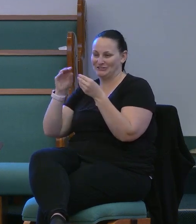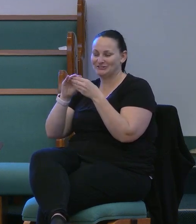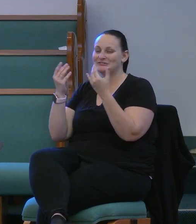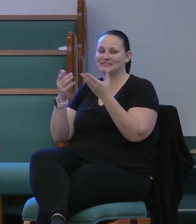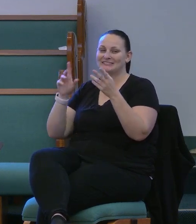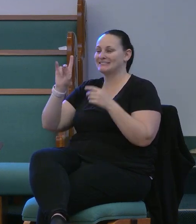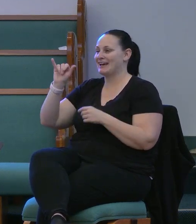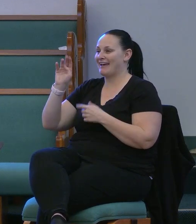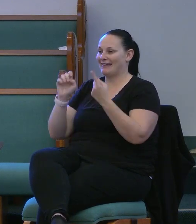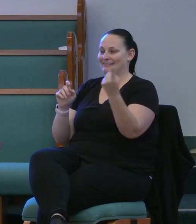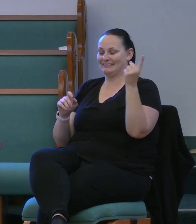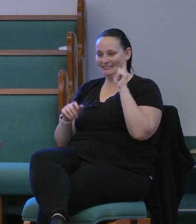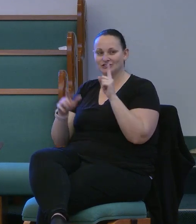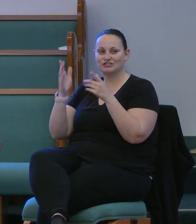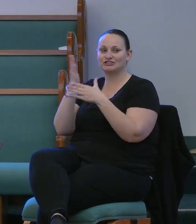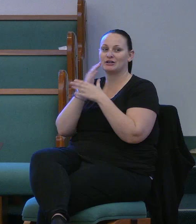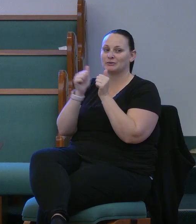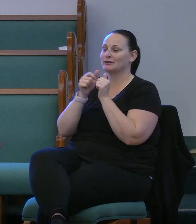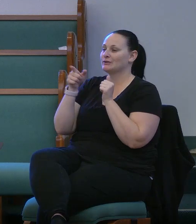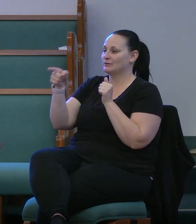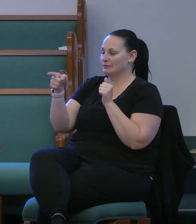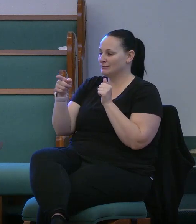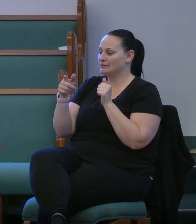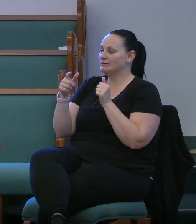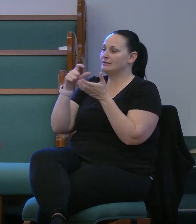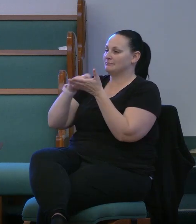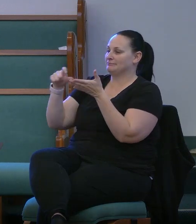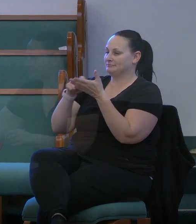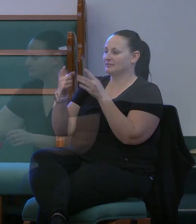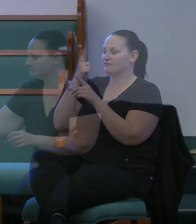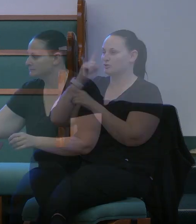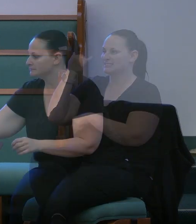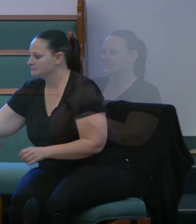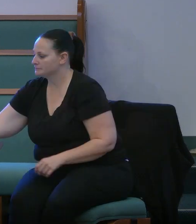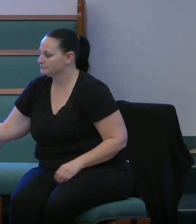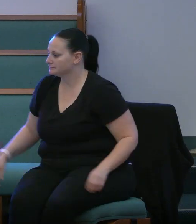Diane to come on up front to share with you our passage for the day.